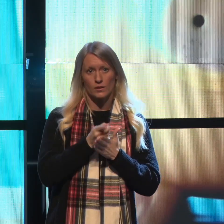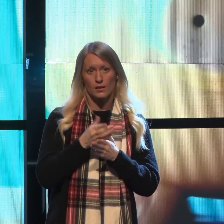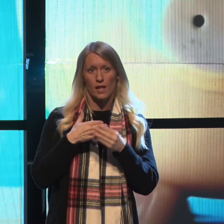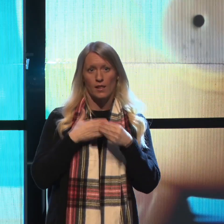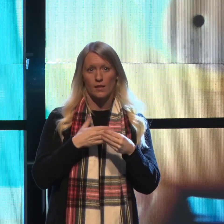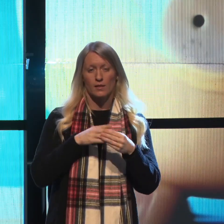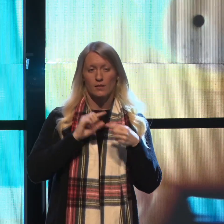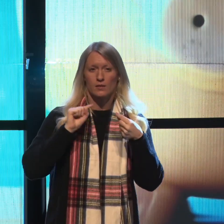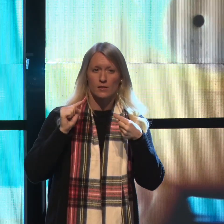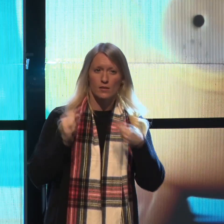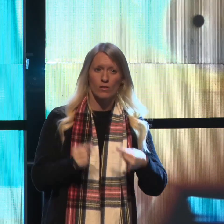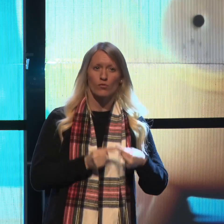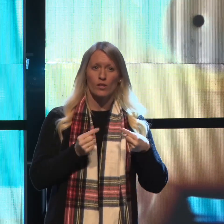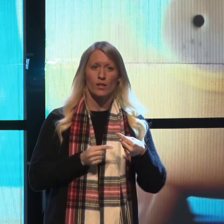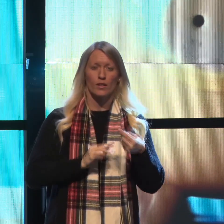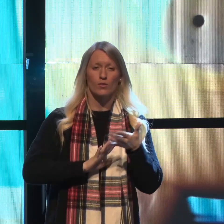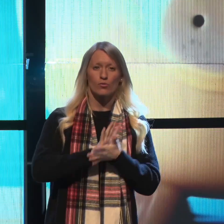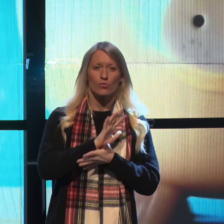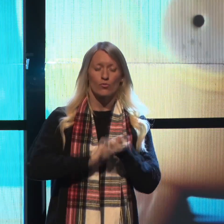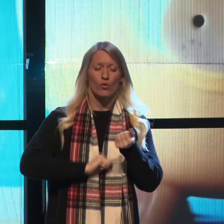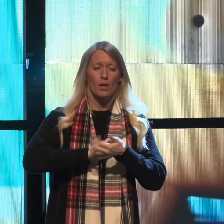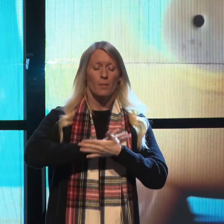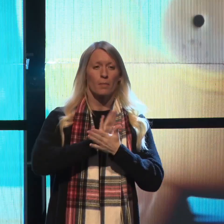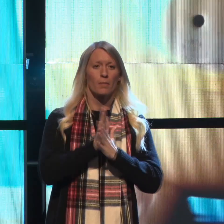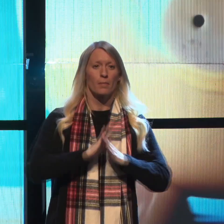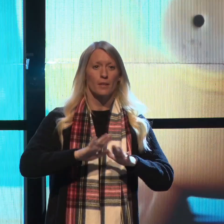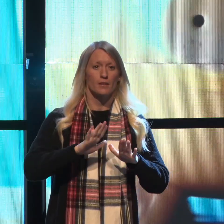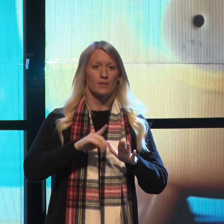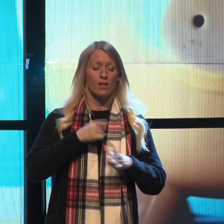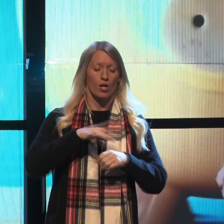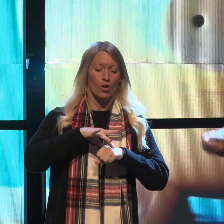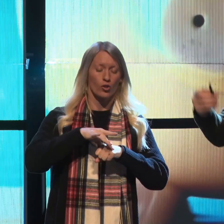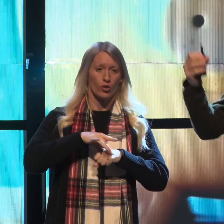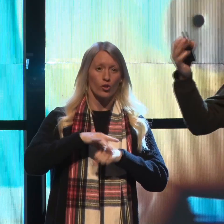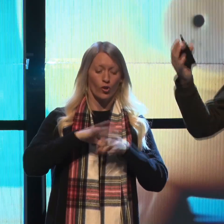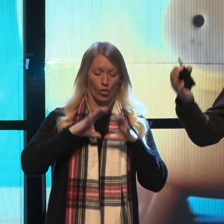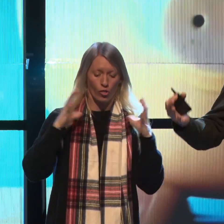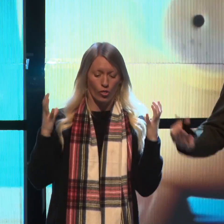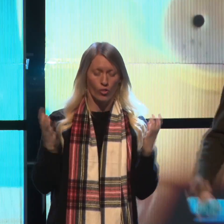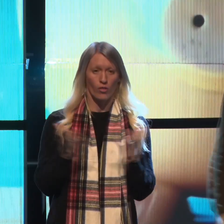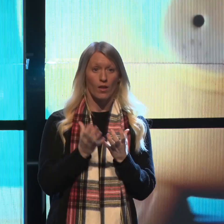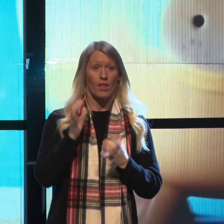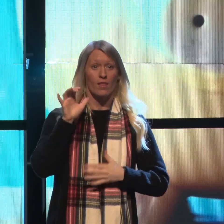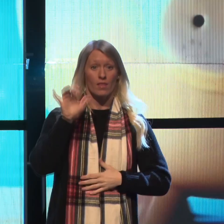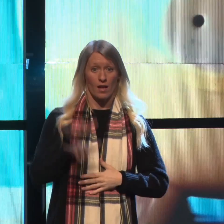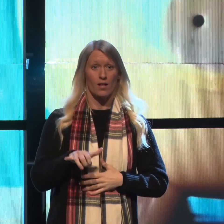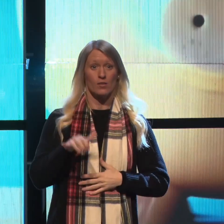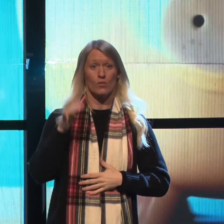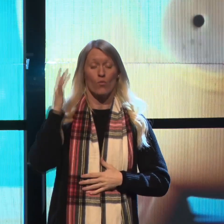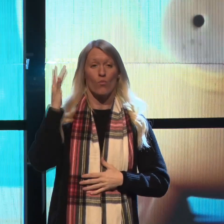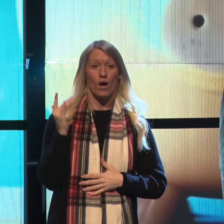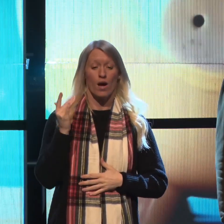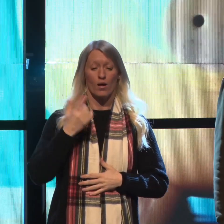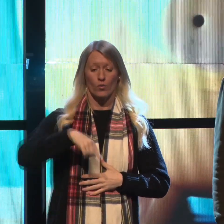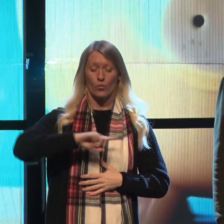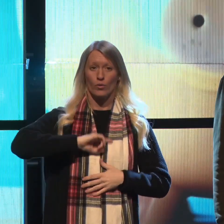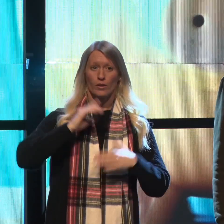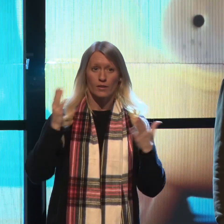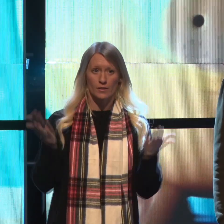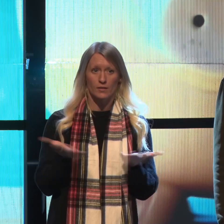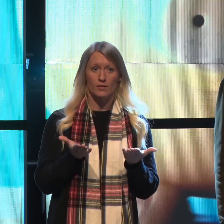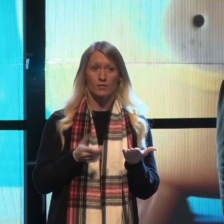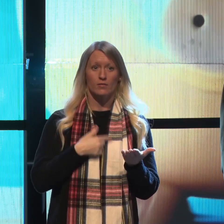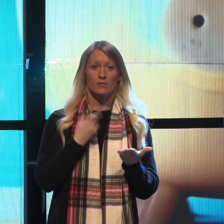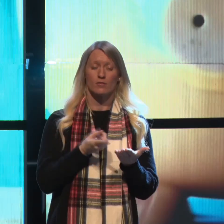on earth. That's why we exist. And we see the framework of our spirituality as addressing that